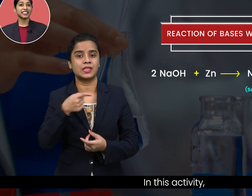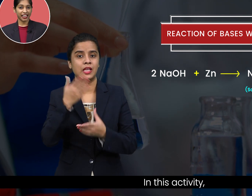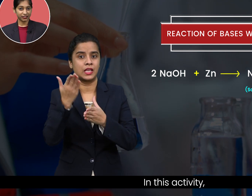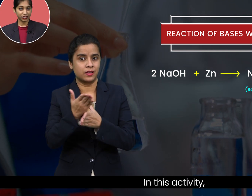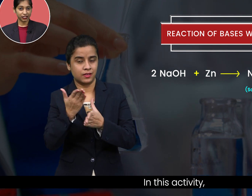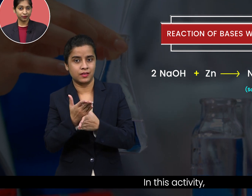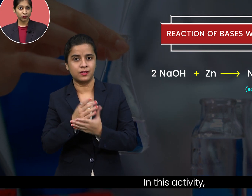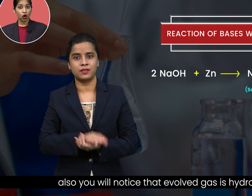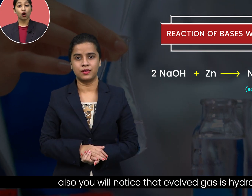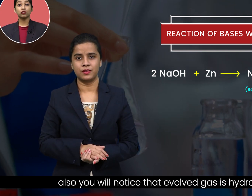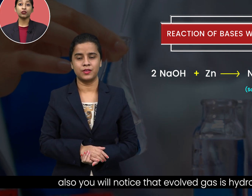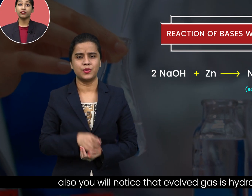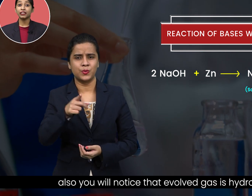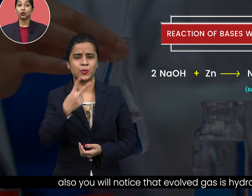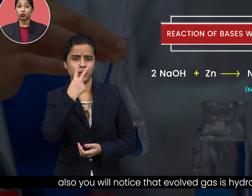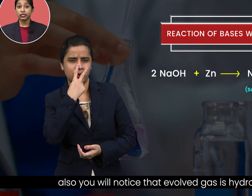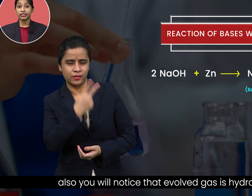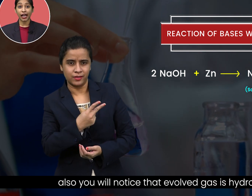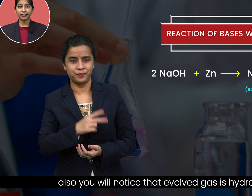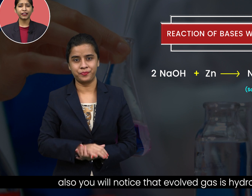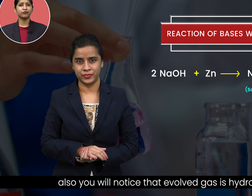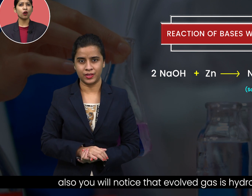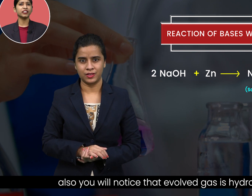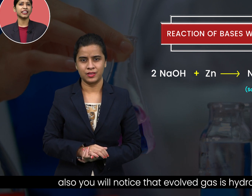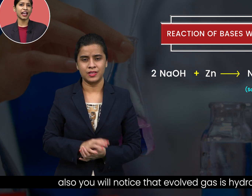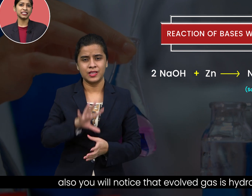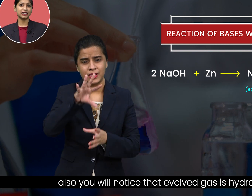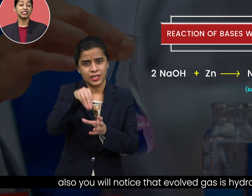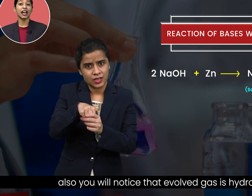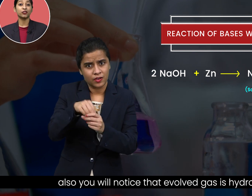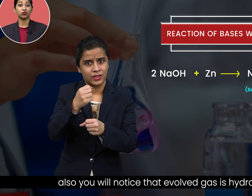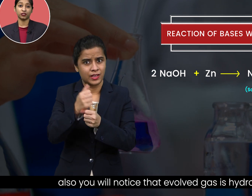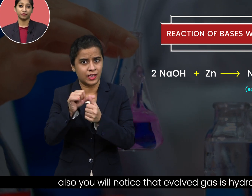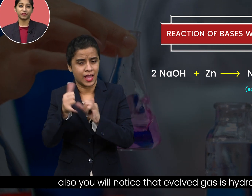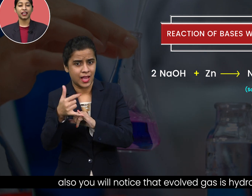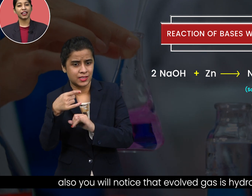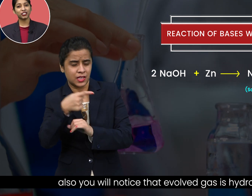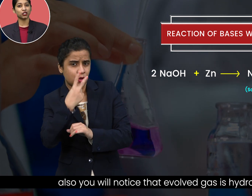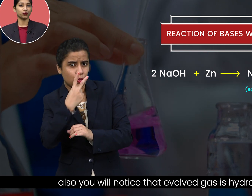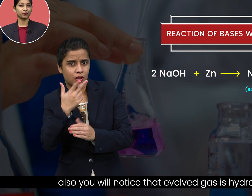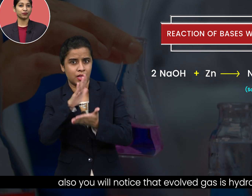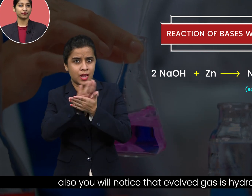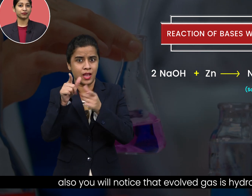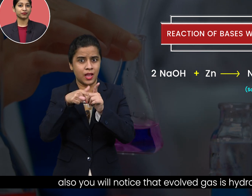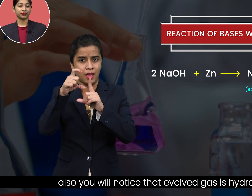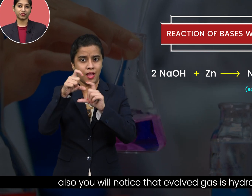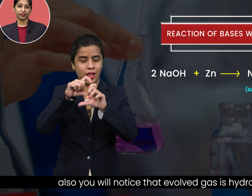In this activity, also you will notice that evolved gas is hydrogen, H2,